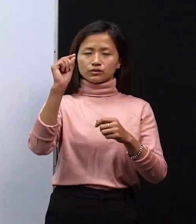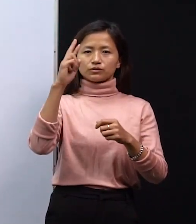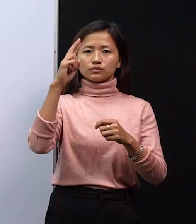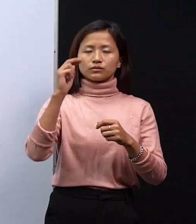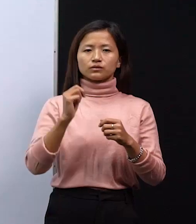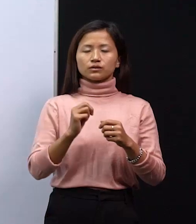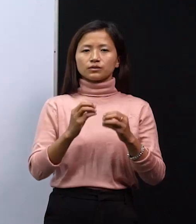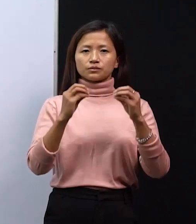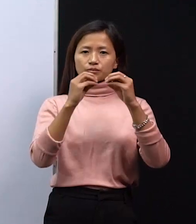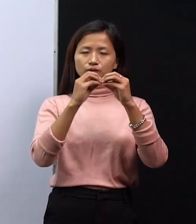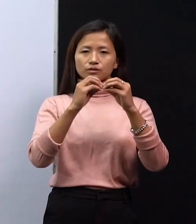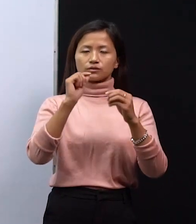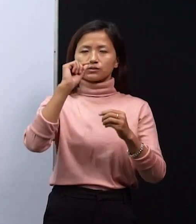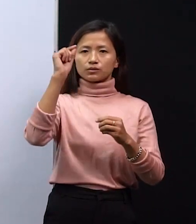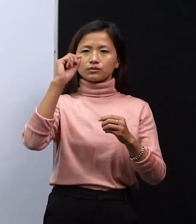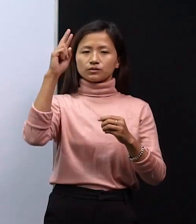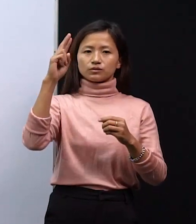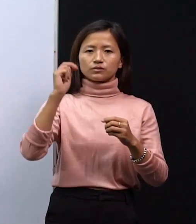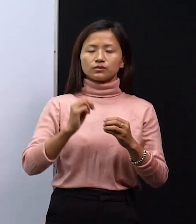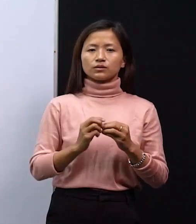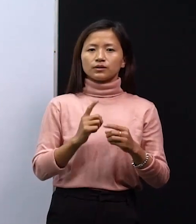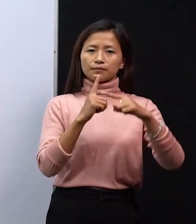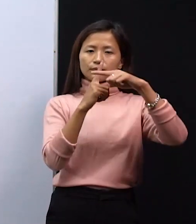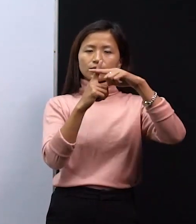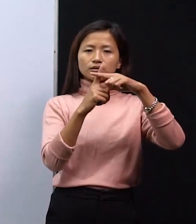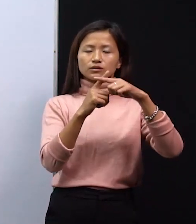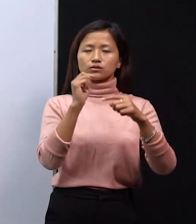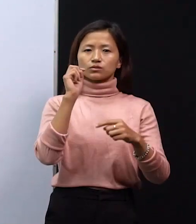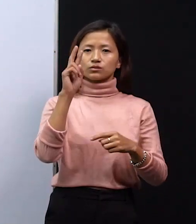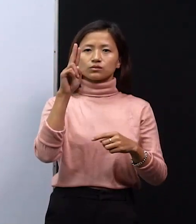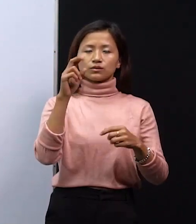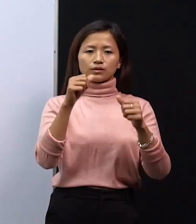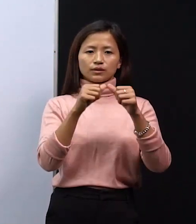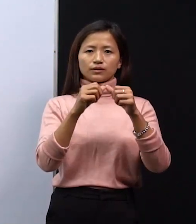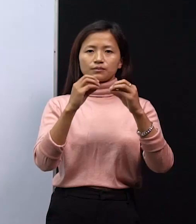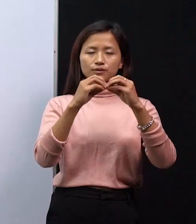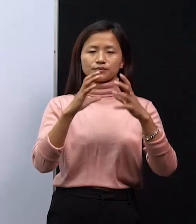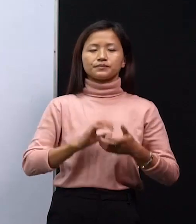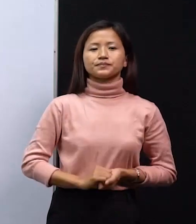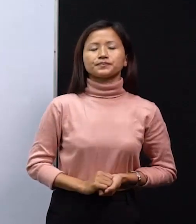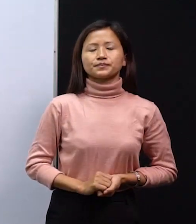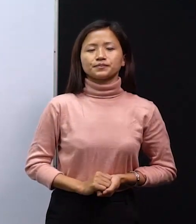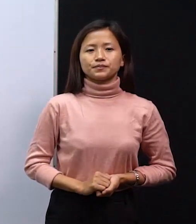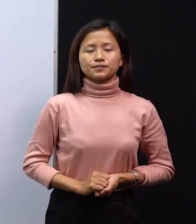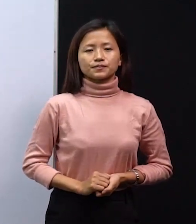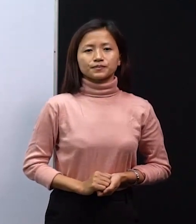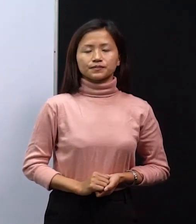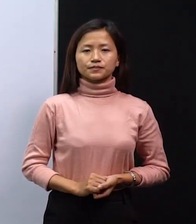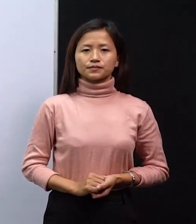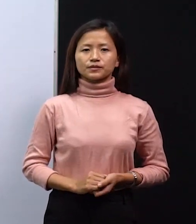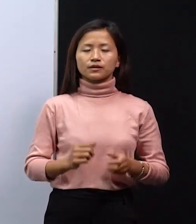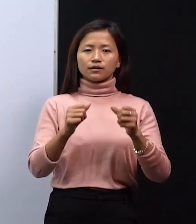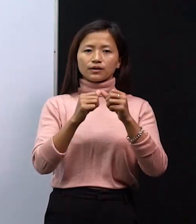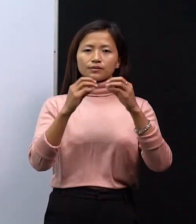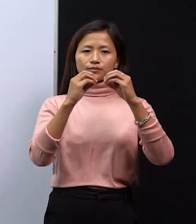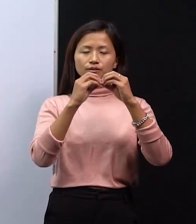plus b to the power 2 plus 2ab. Now in place of a,